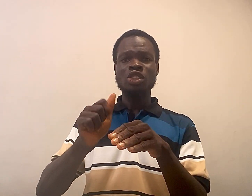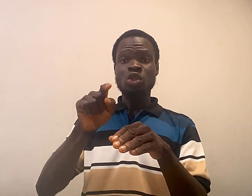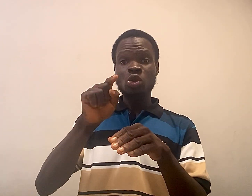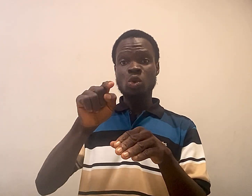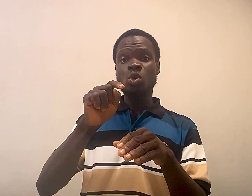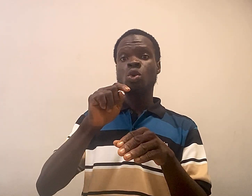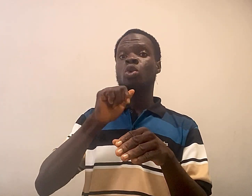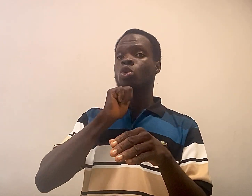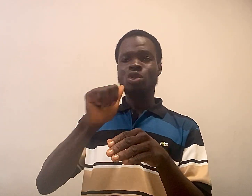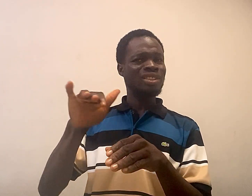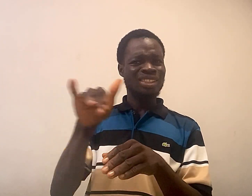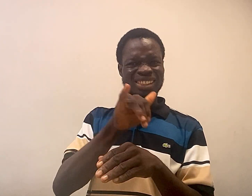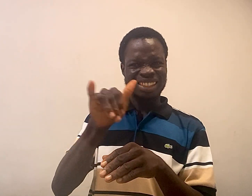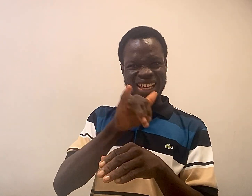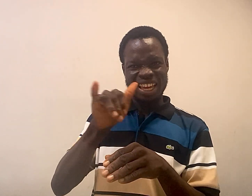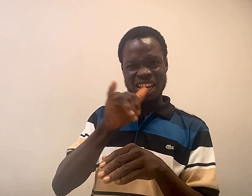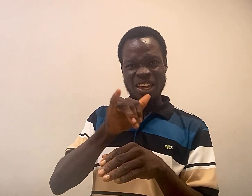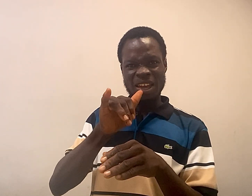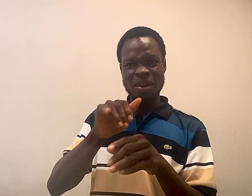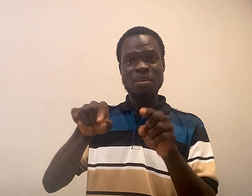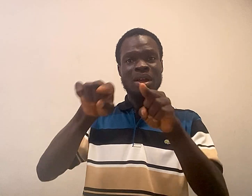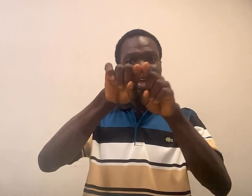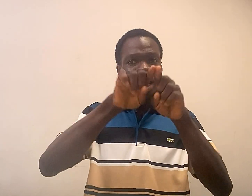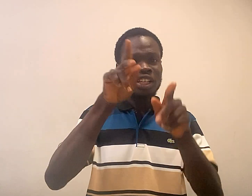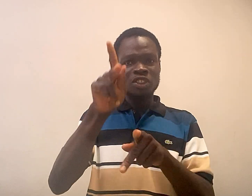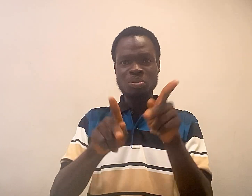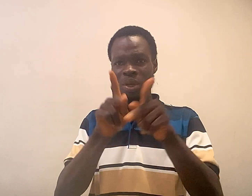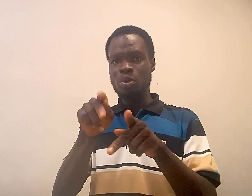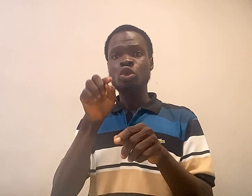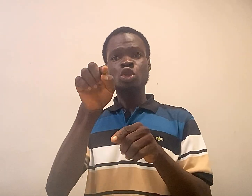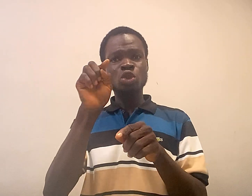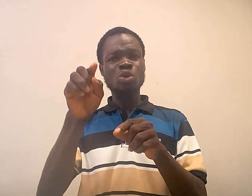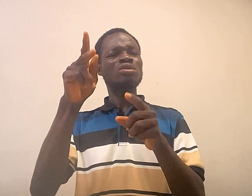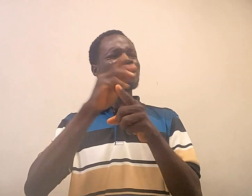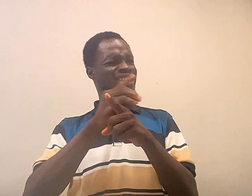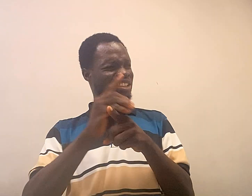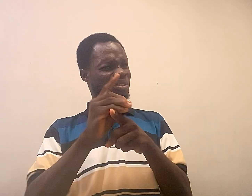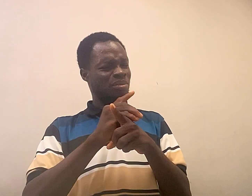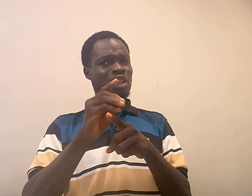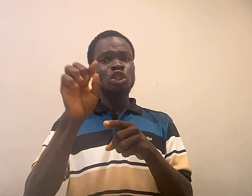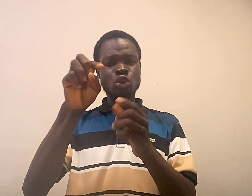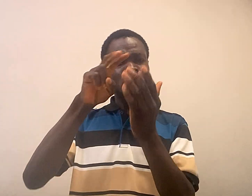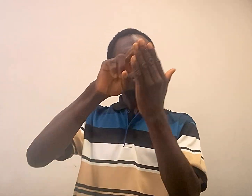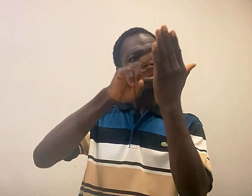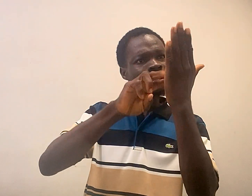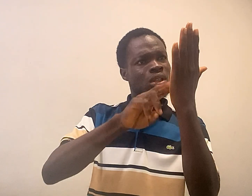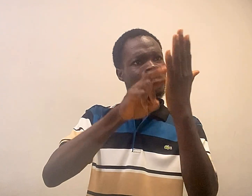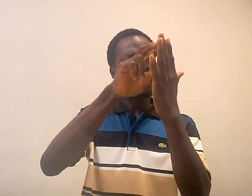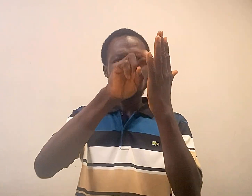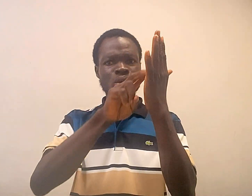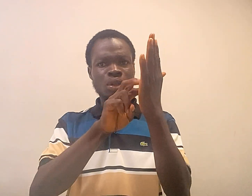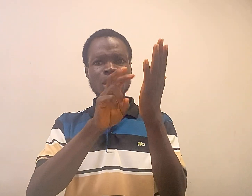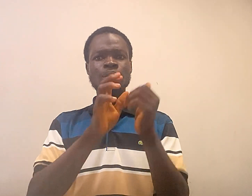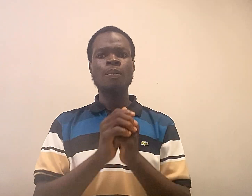emotional. You're disciplined. You're calculated. You're